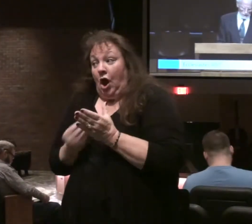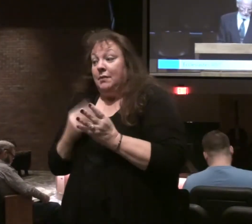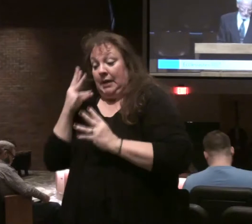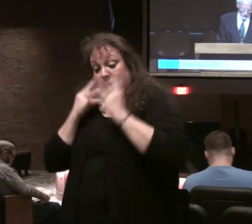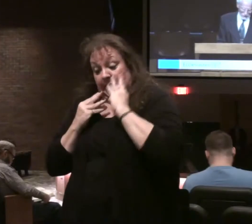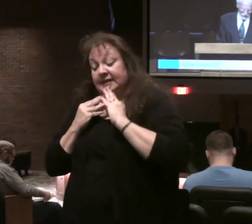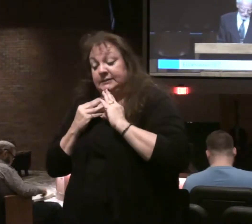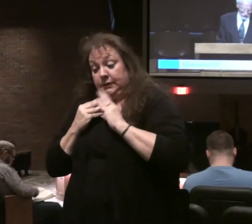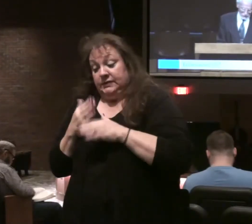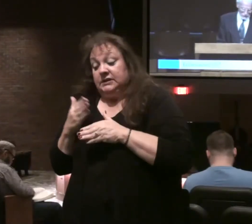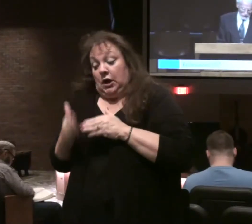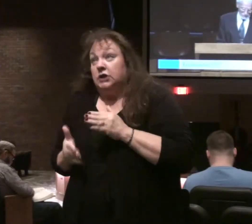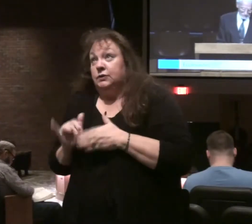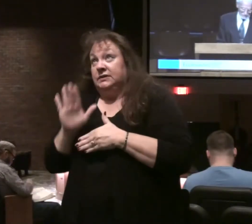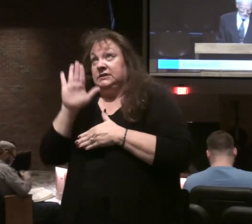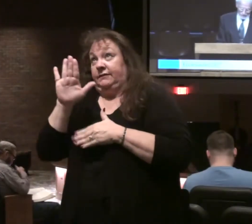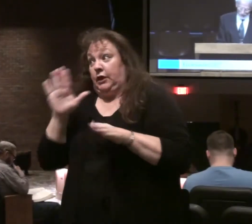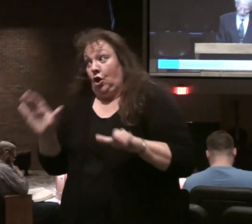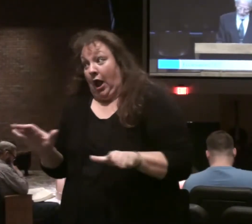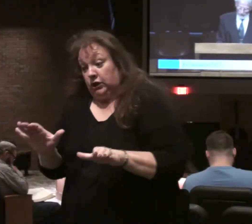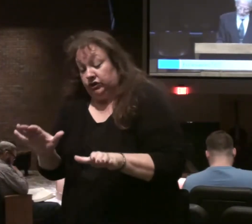experiencing consequences.